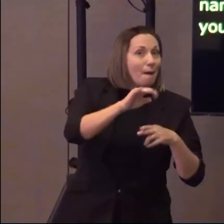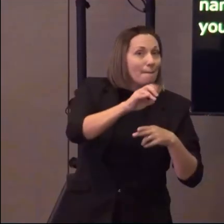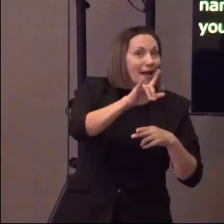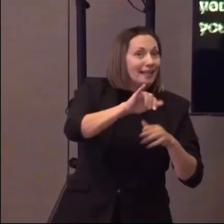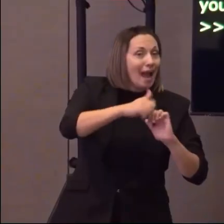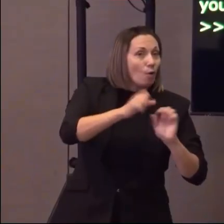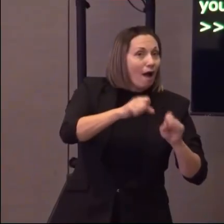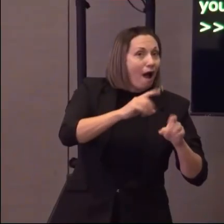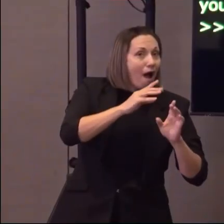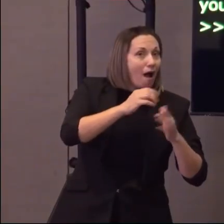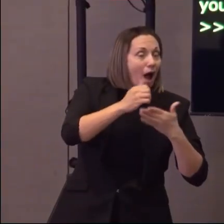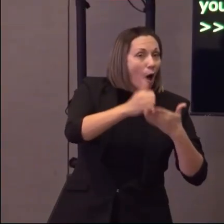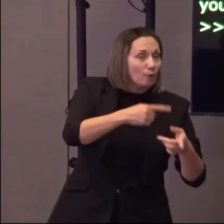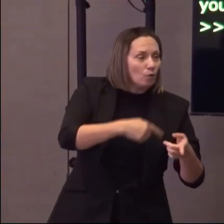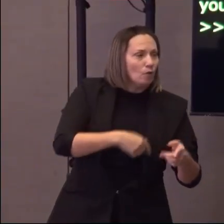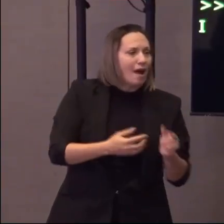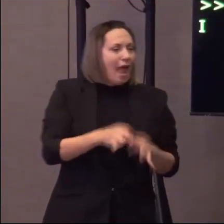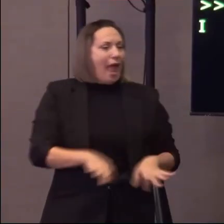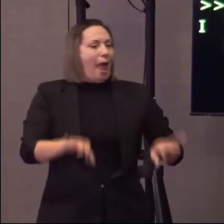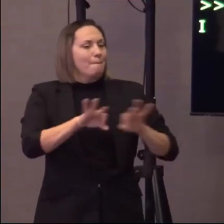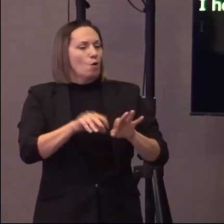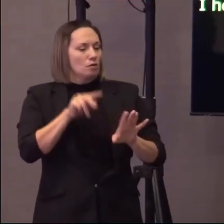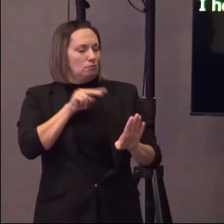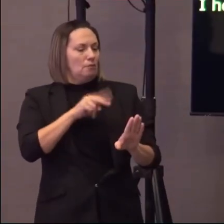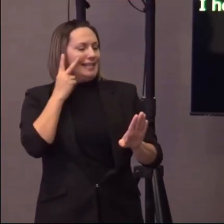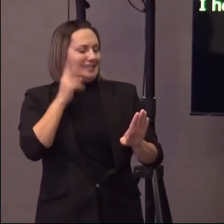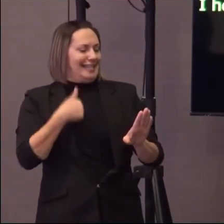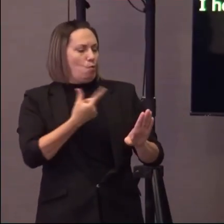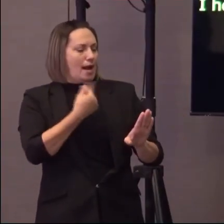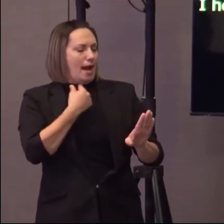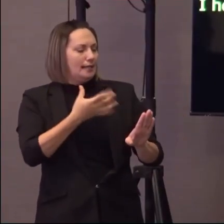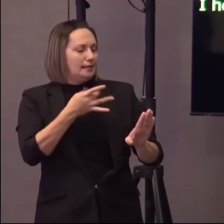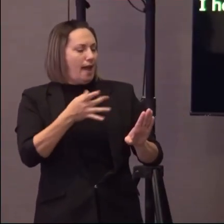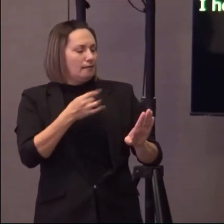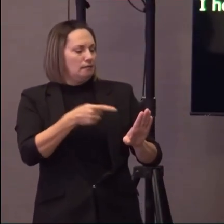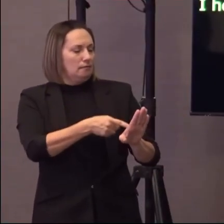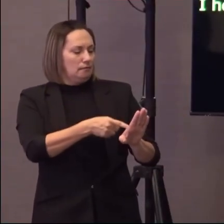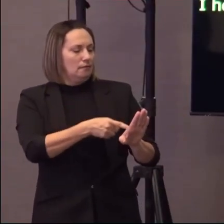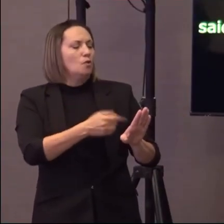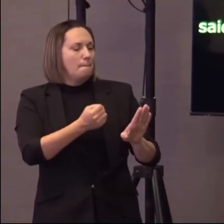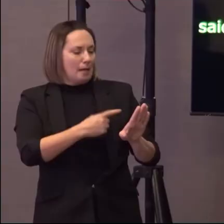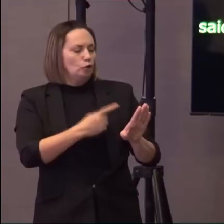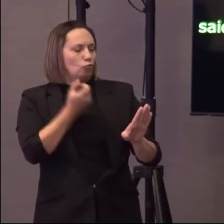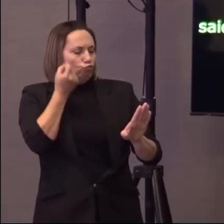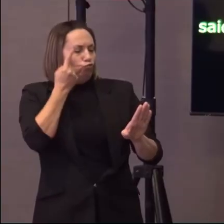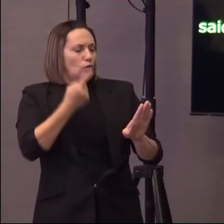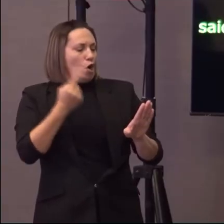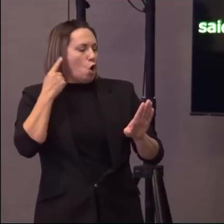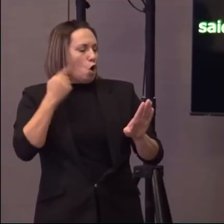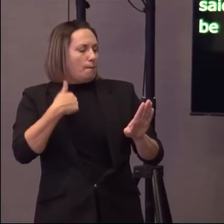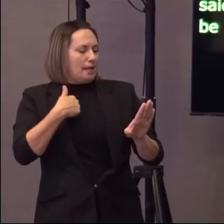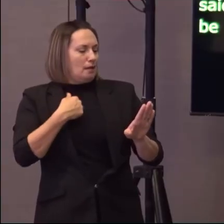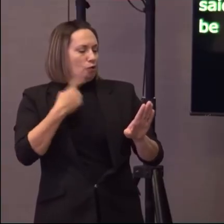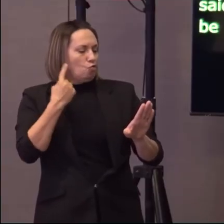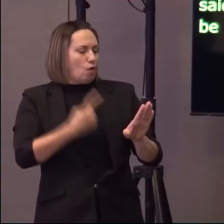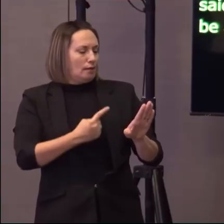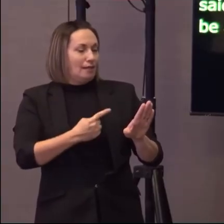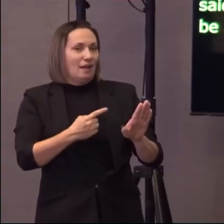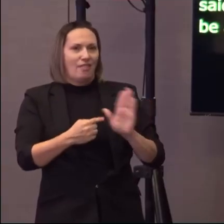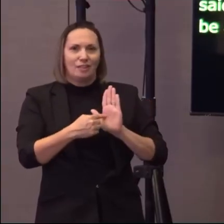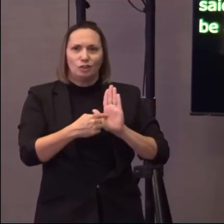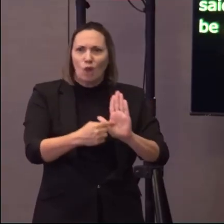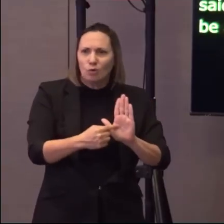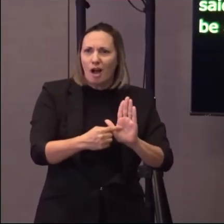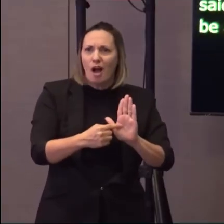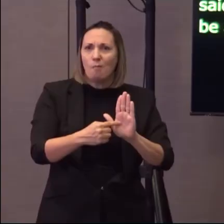So the key is I can see what I said in my own language, so I can be assured that it heard me correctly. It then shows up